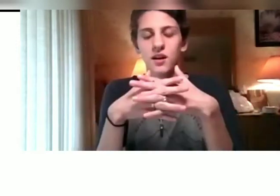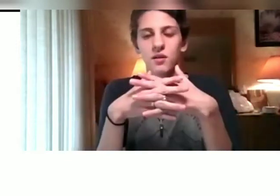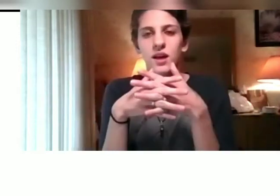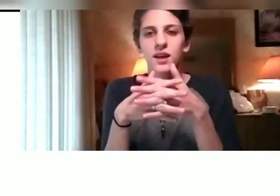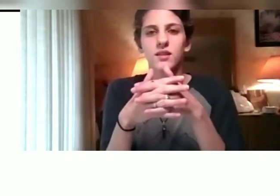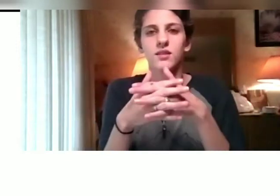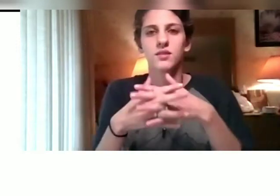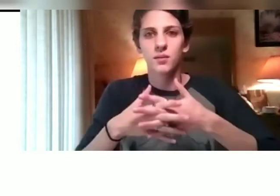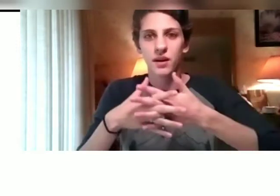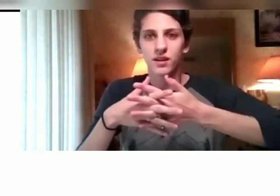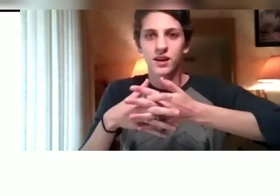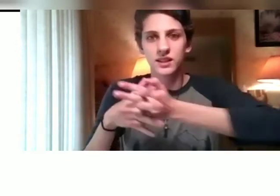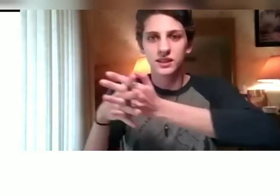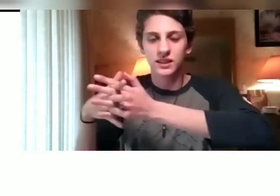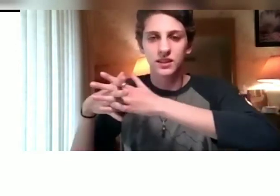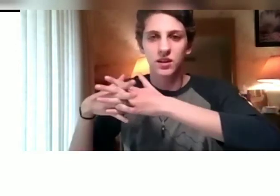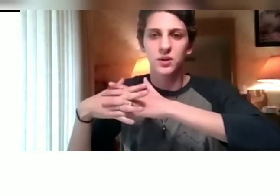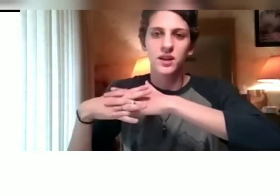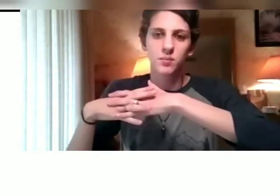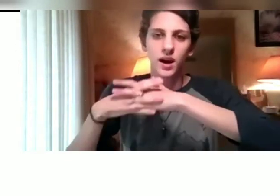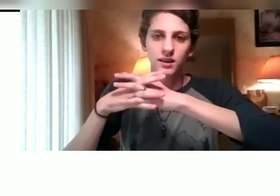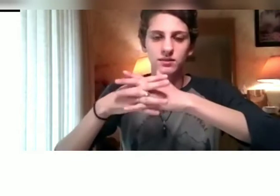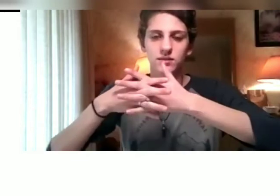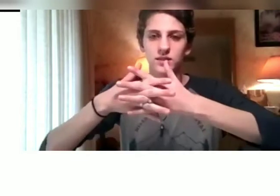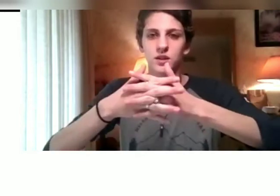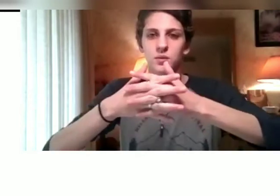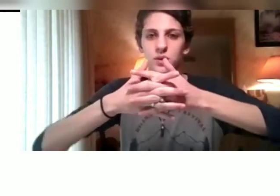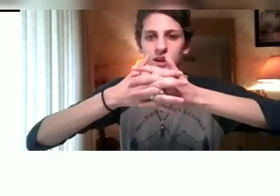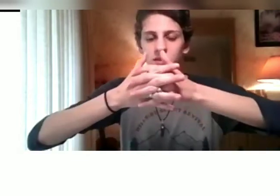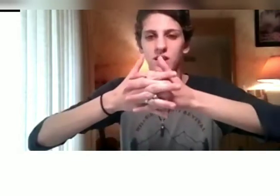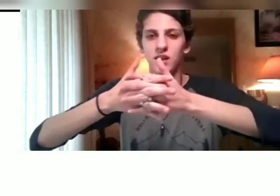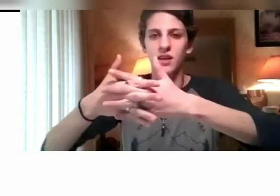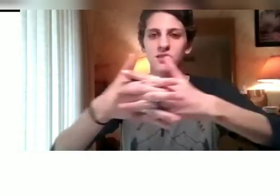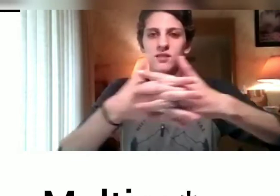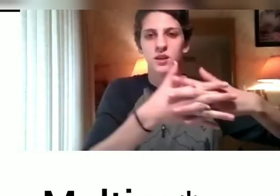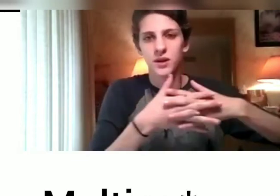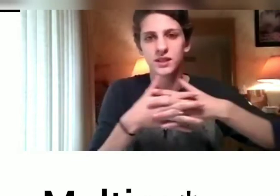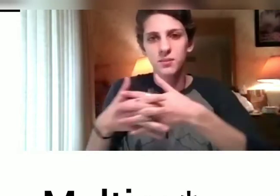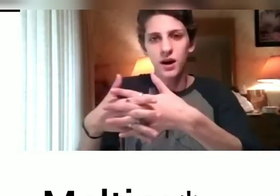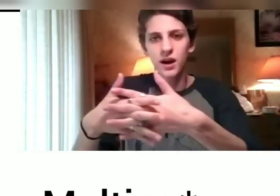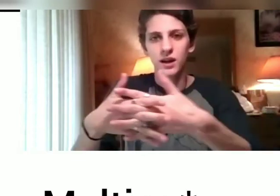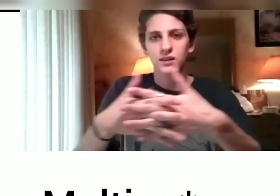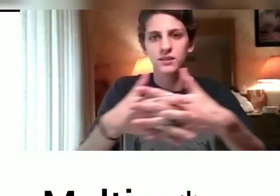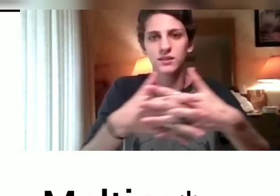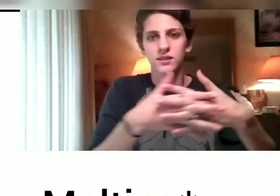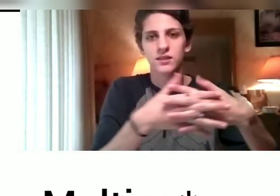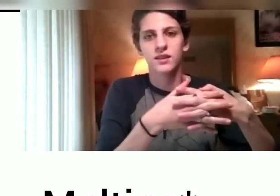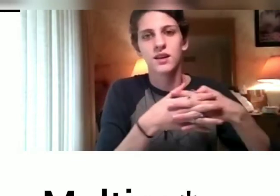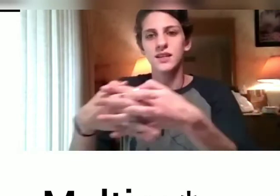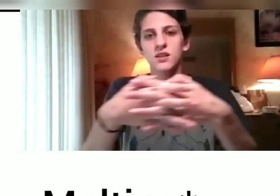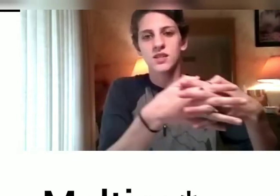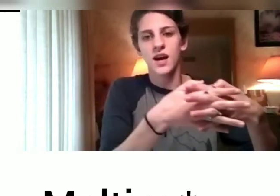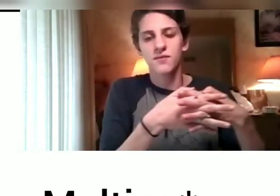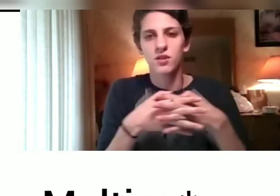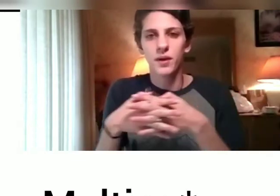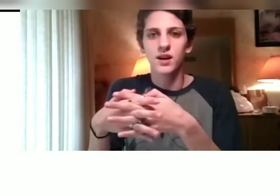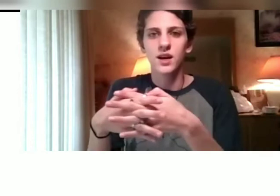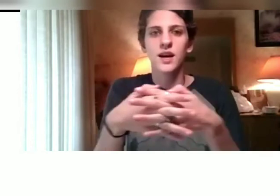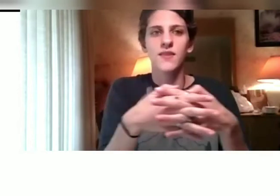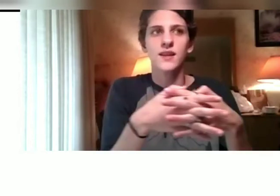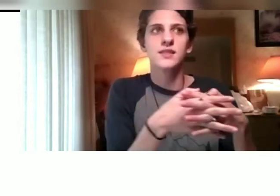You know how like America is considered a blending pot? So you blend everything together and then you mix the pot. That's our sign for